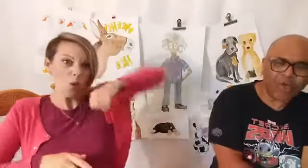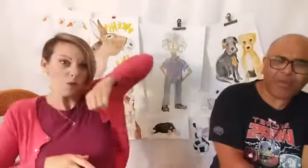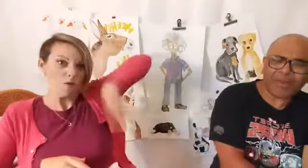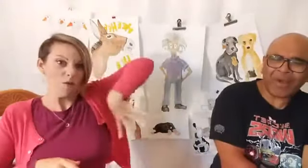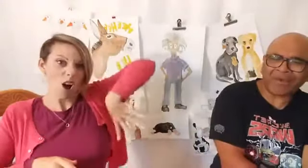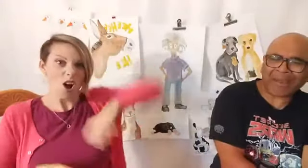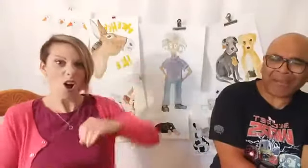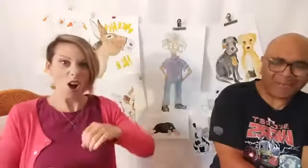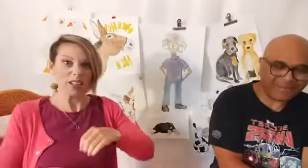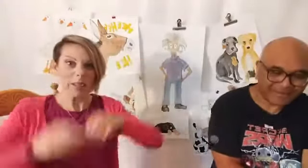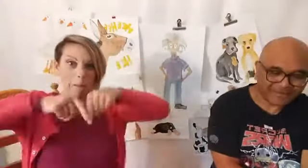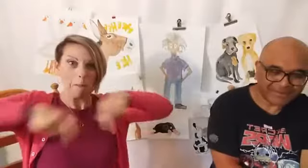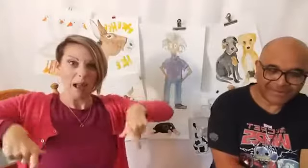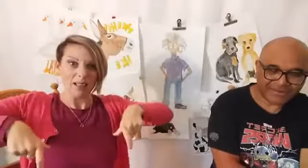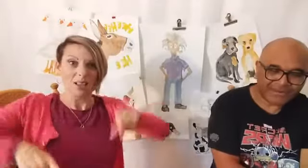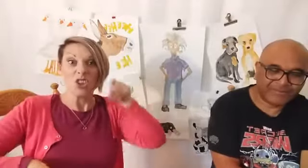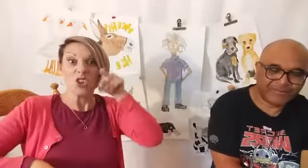You're a plonker."